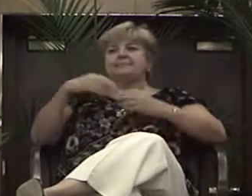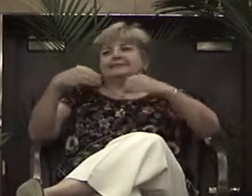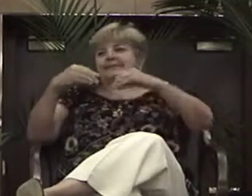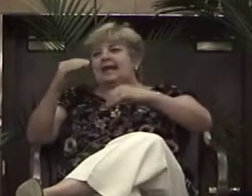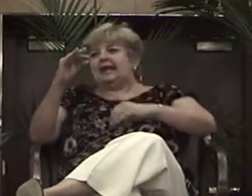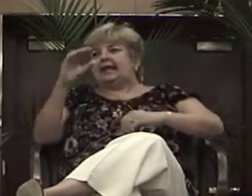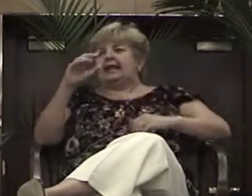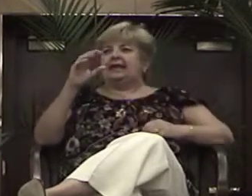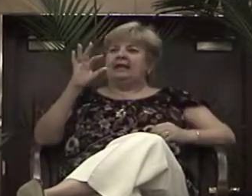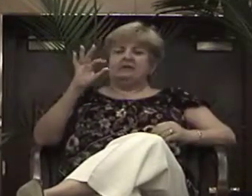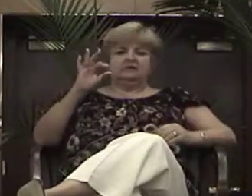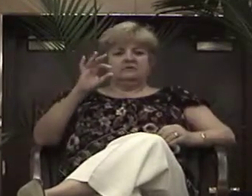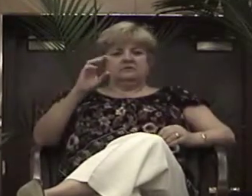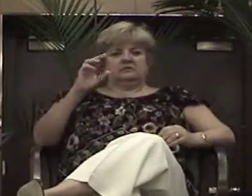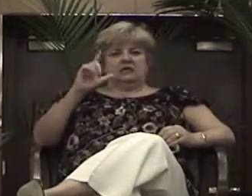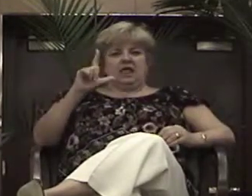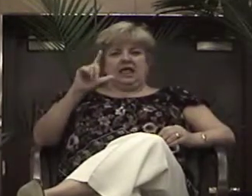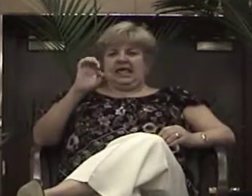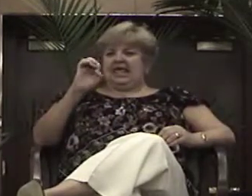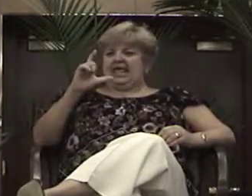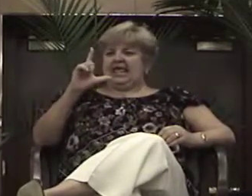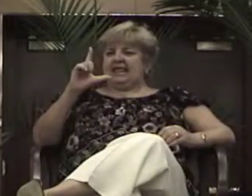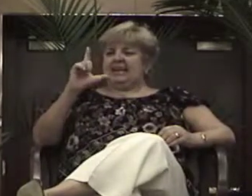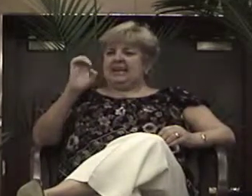never knew a door could be slammed that hard and a house still stay upright.